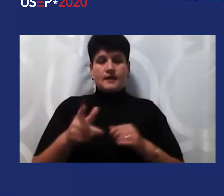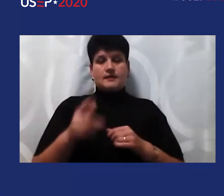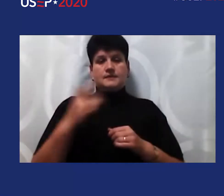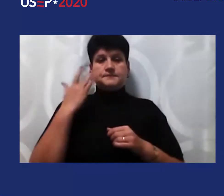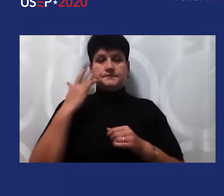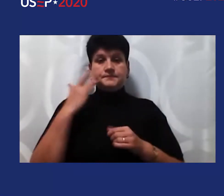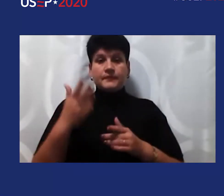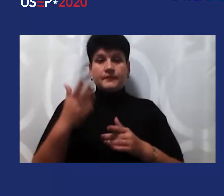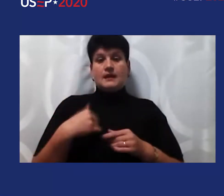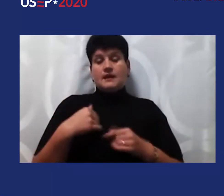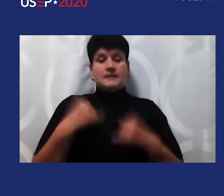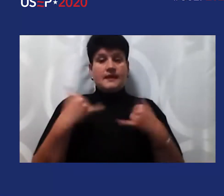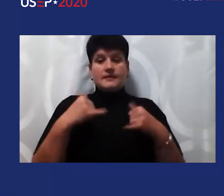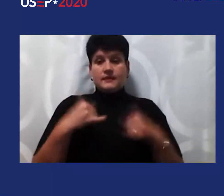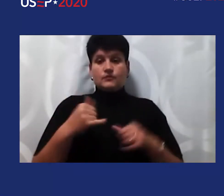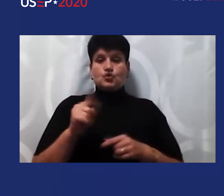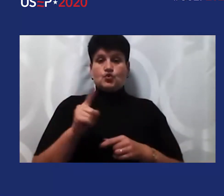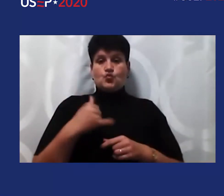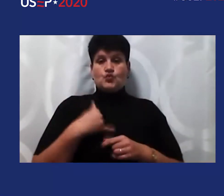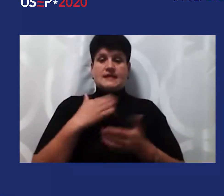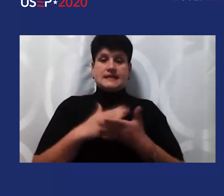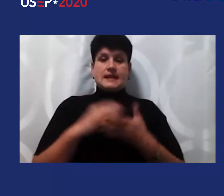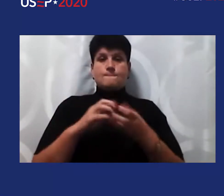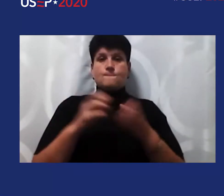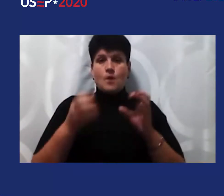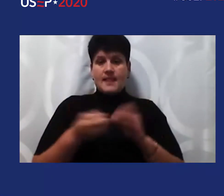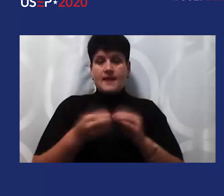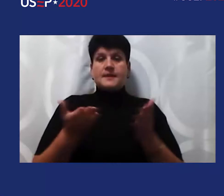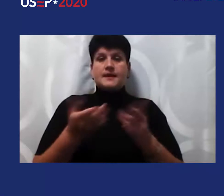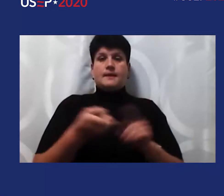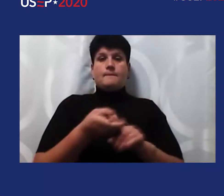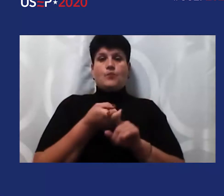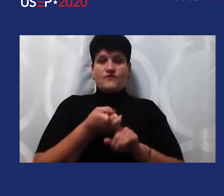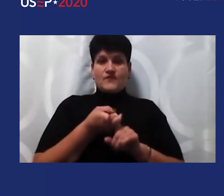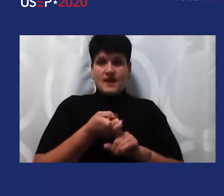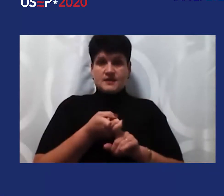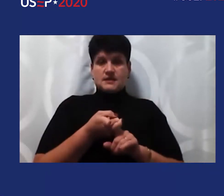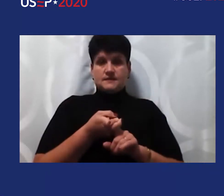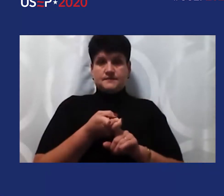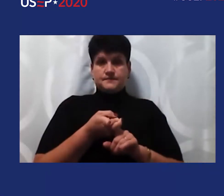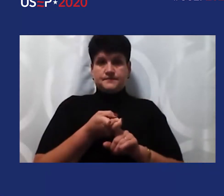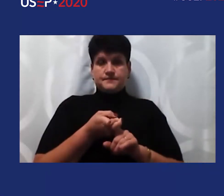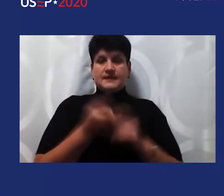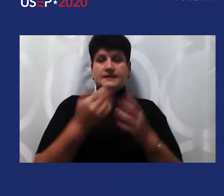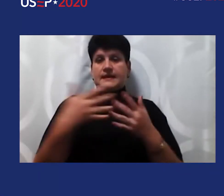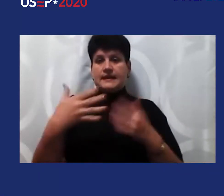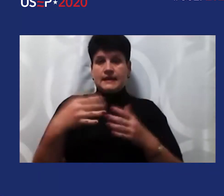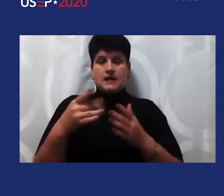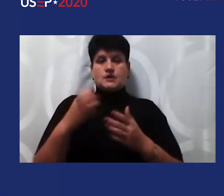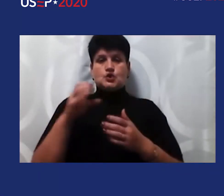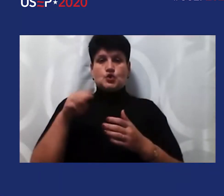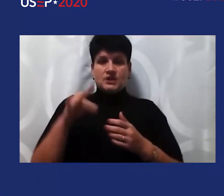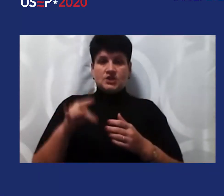we see great difficulties in overcoming those problems. Although we have a number